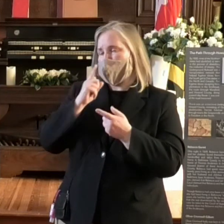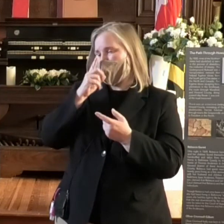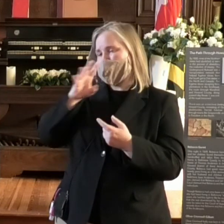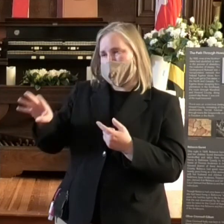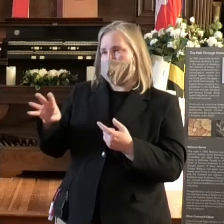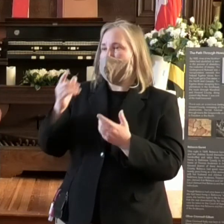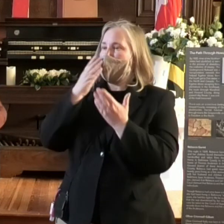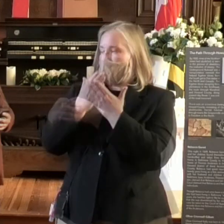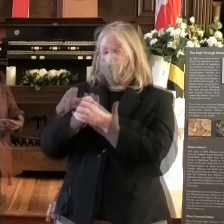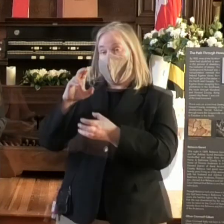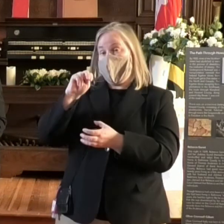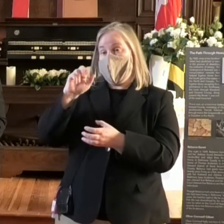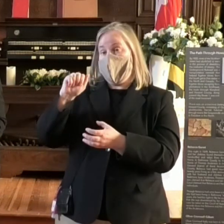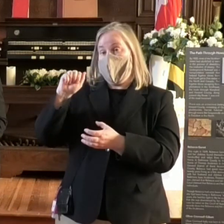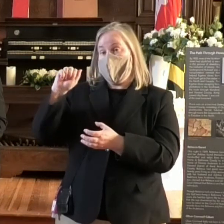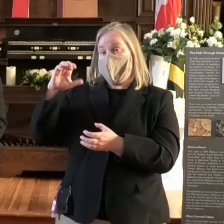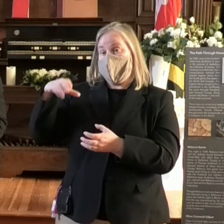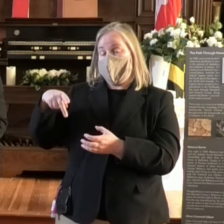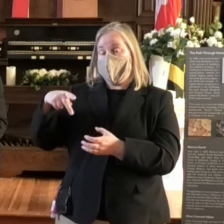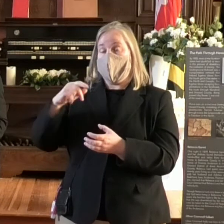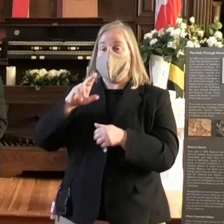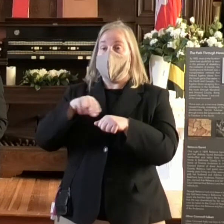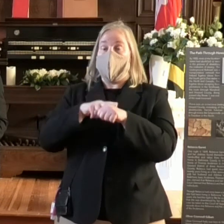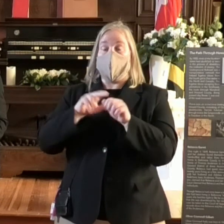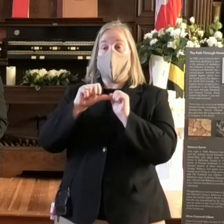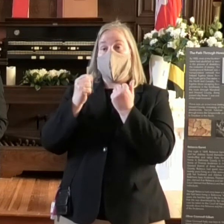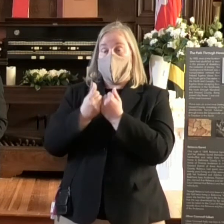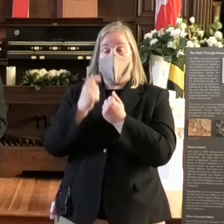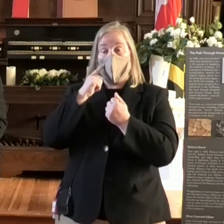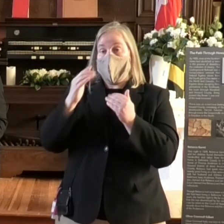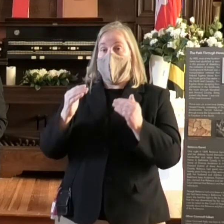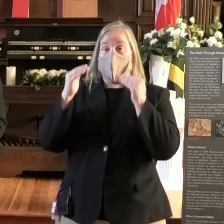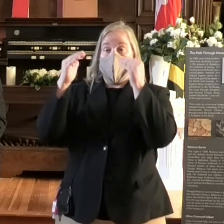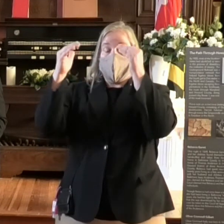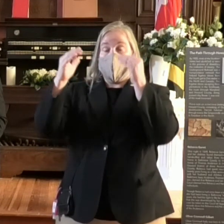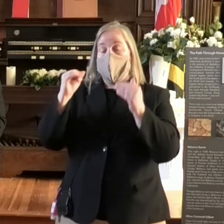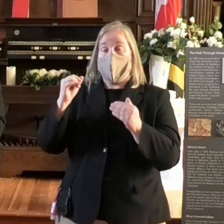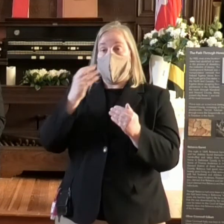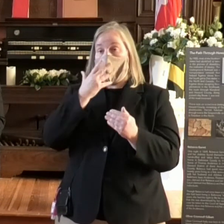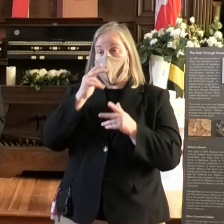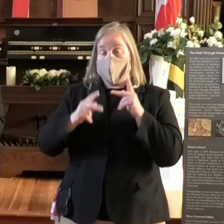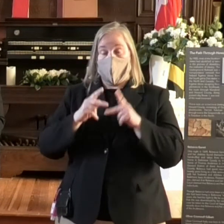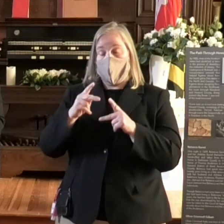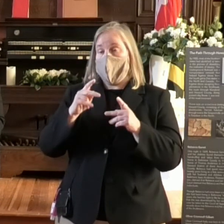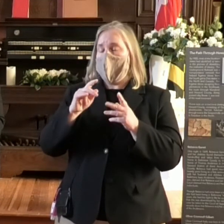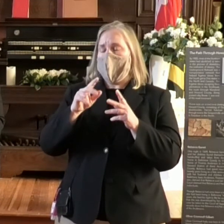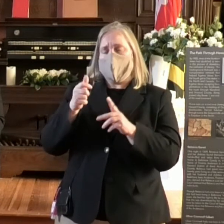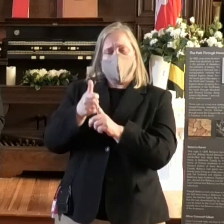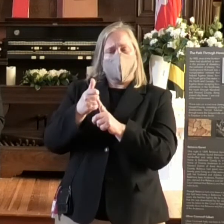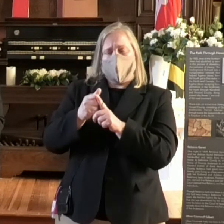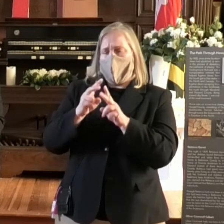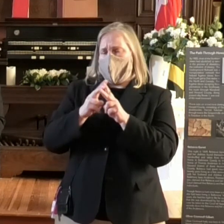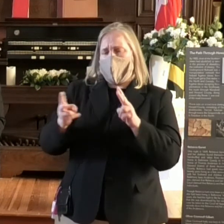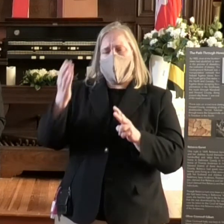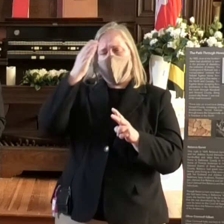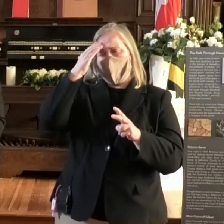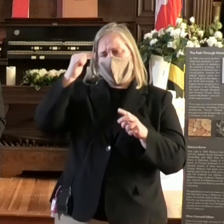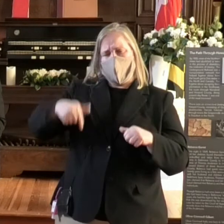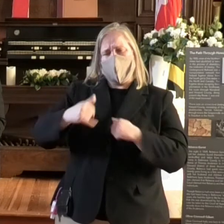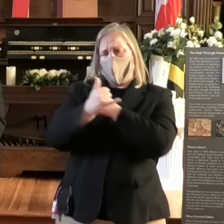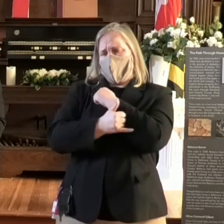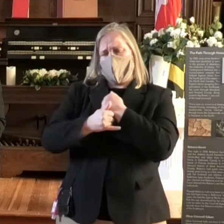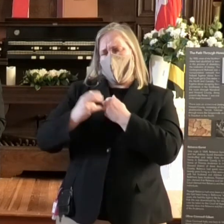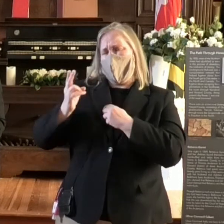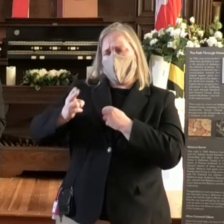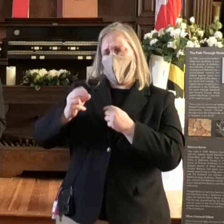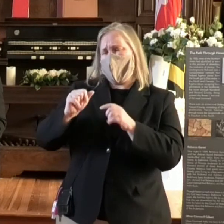Thank you. The National Association for the Advancement of Colored People is very familiar with this country's history of